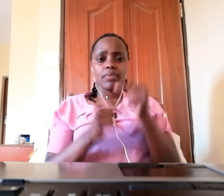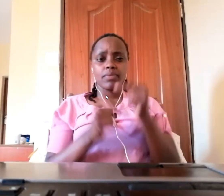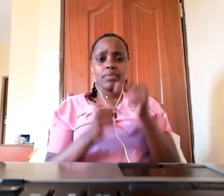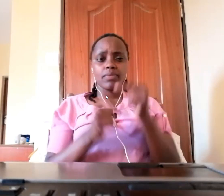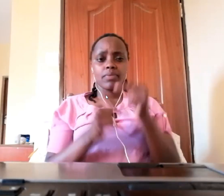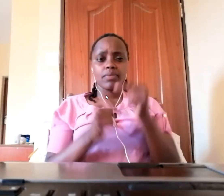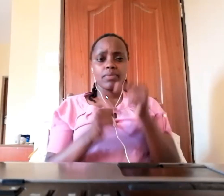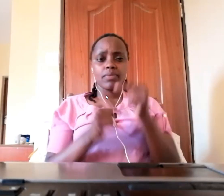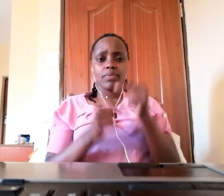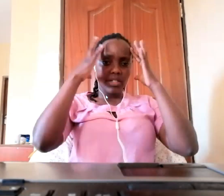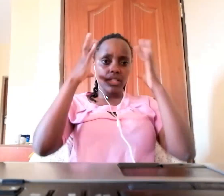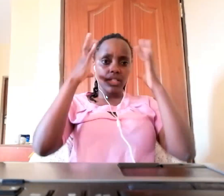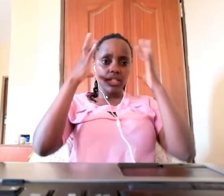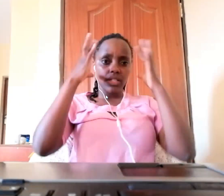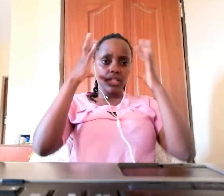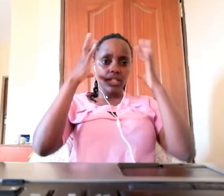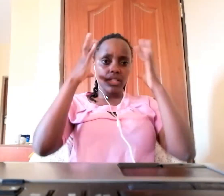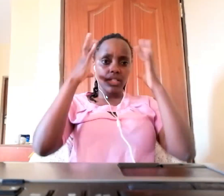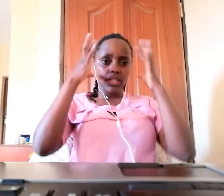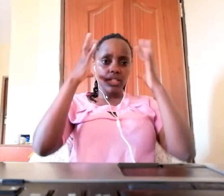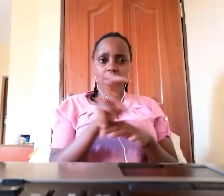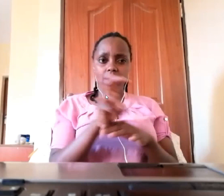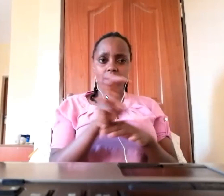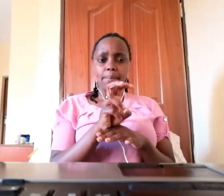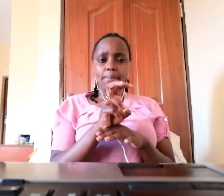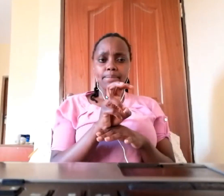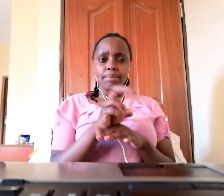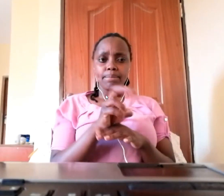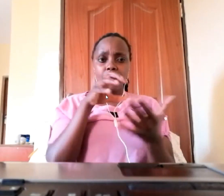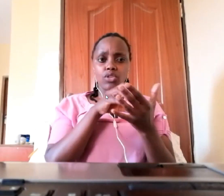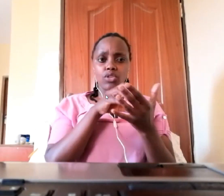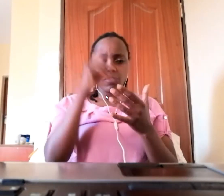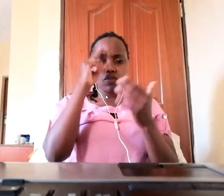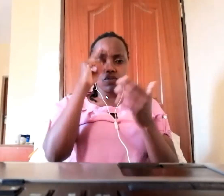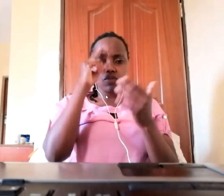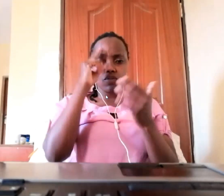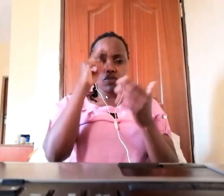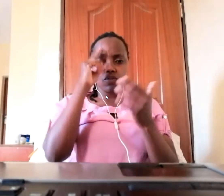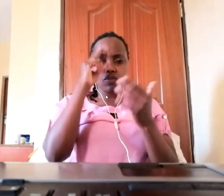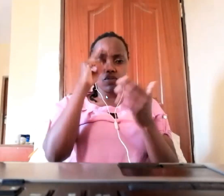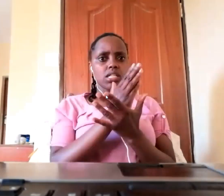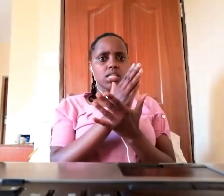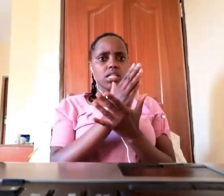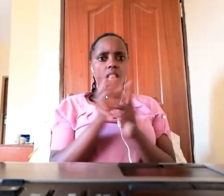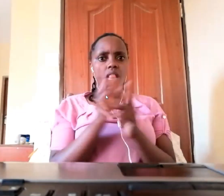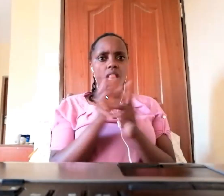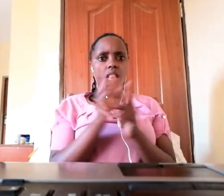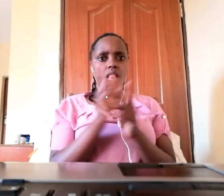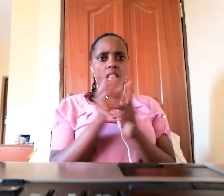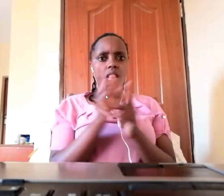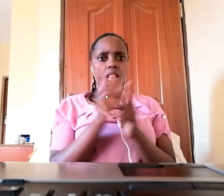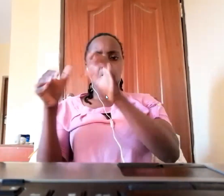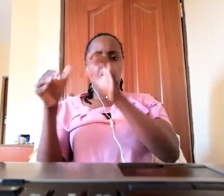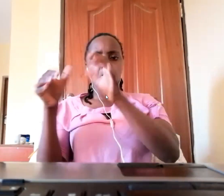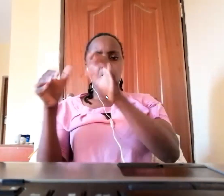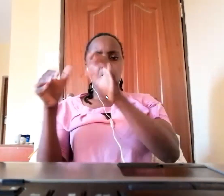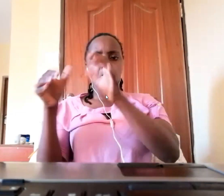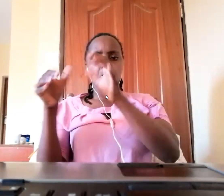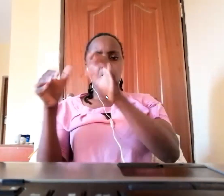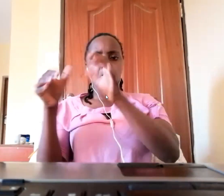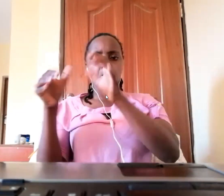committee decides to monitor the situation of children's rights without a state party in a